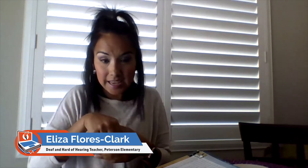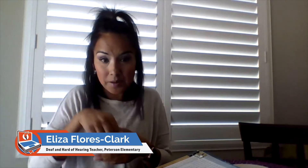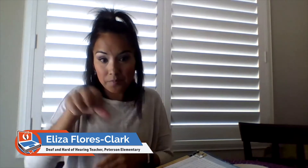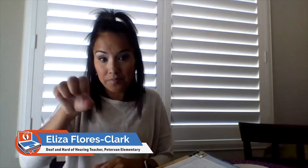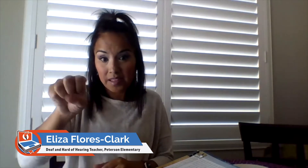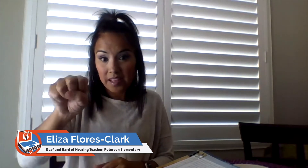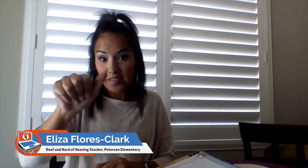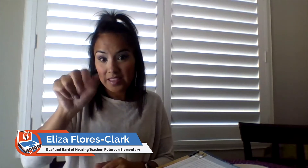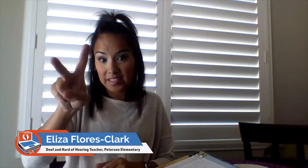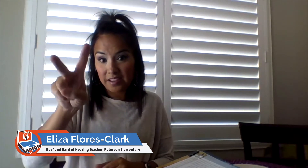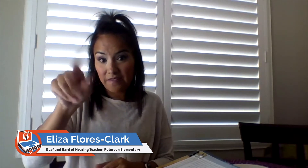in the southern.